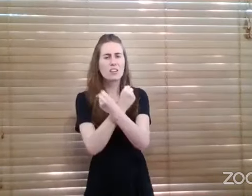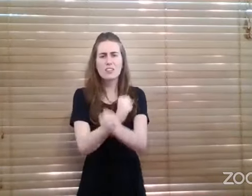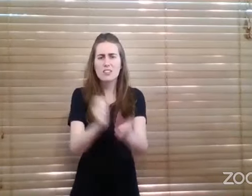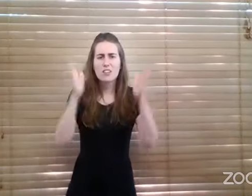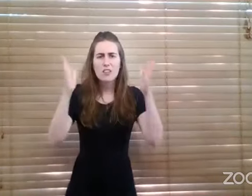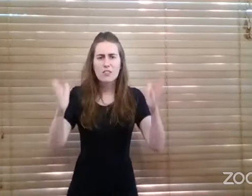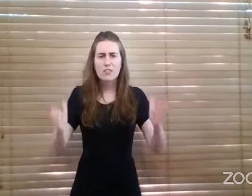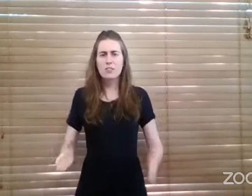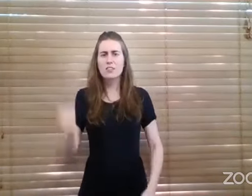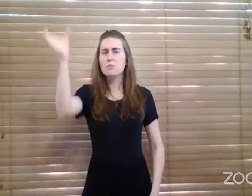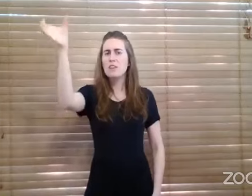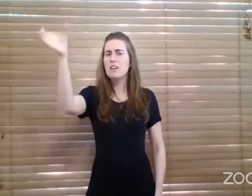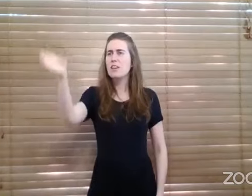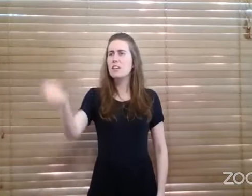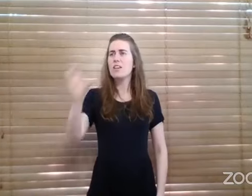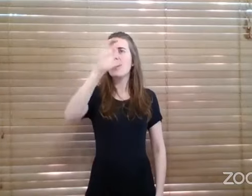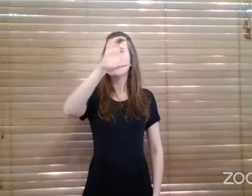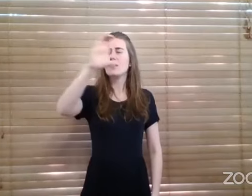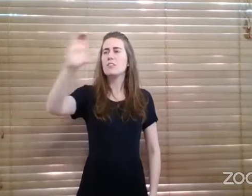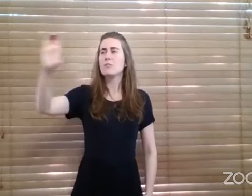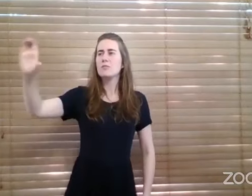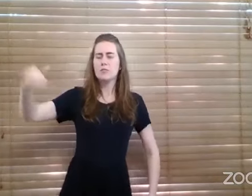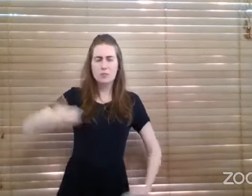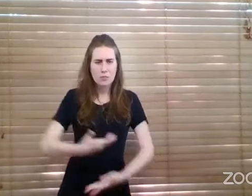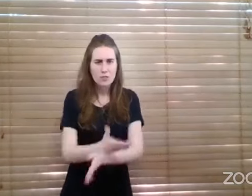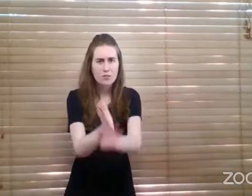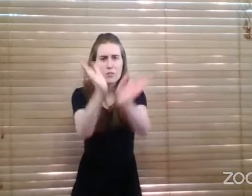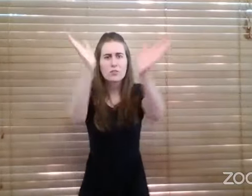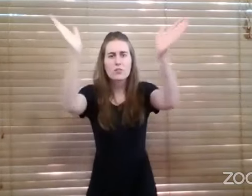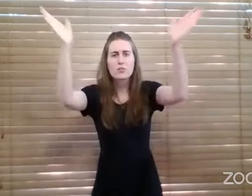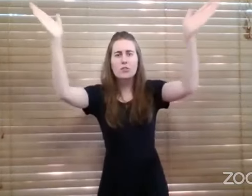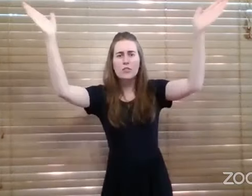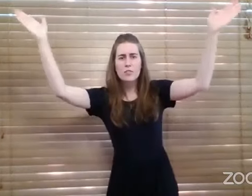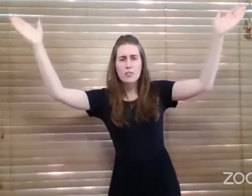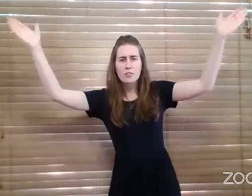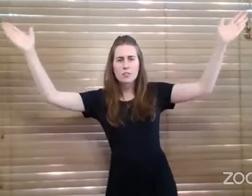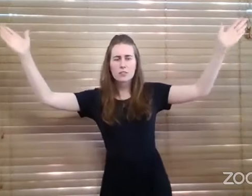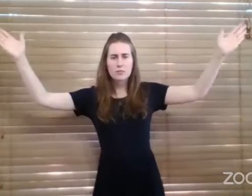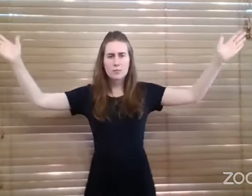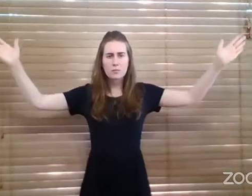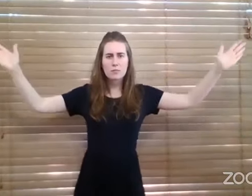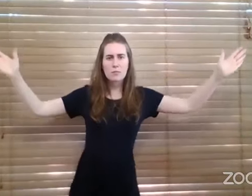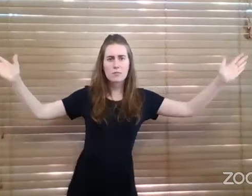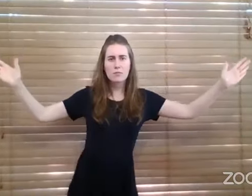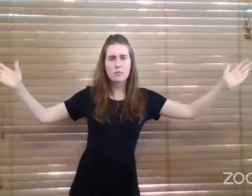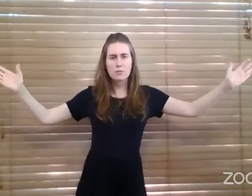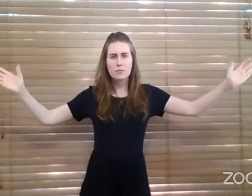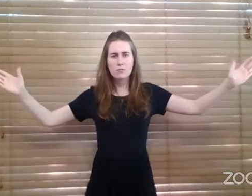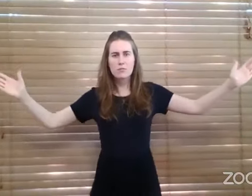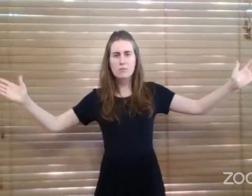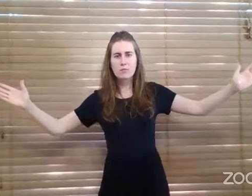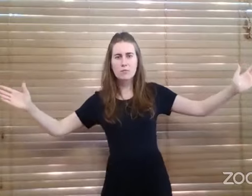I see that it's laid on a criminal's cross.